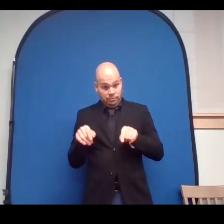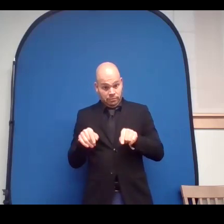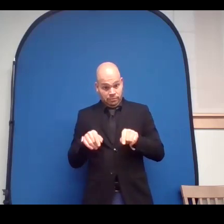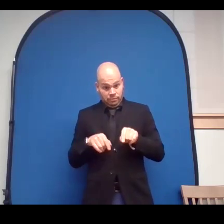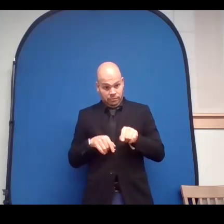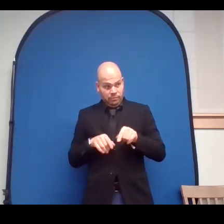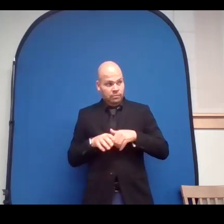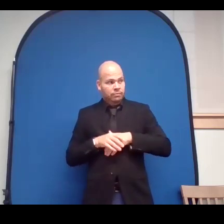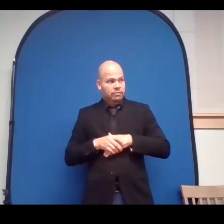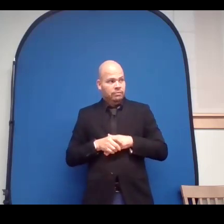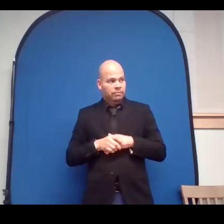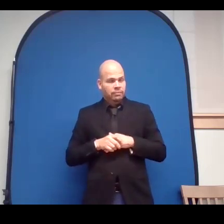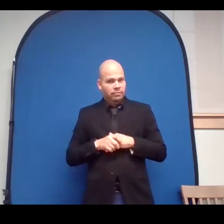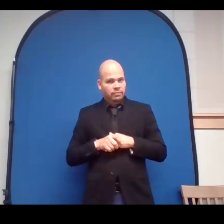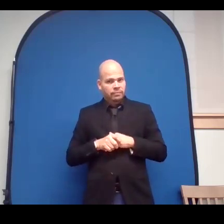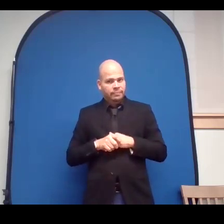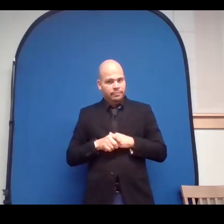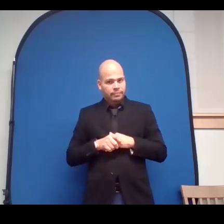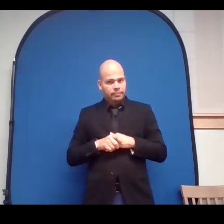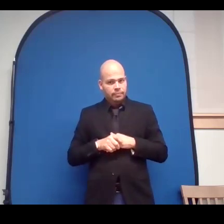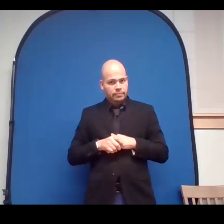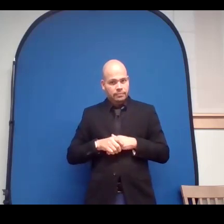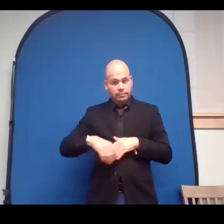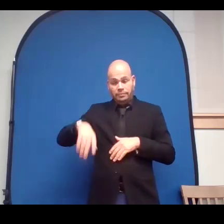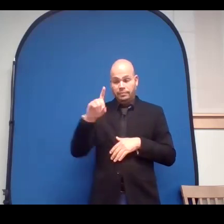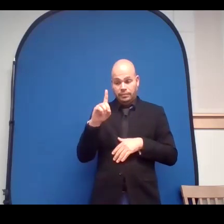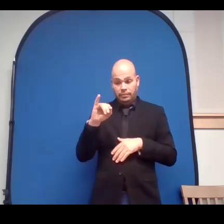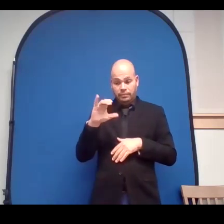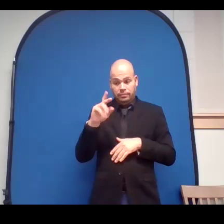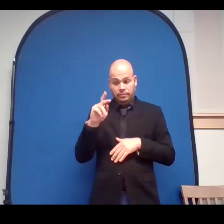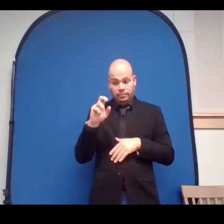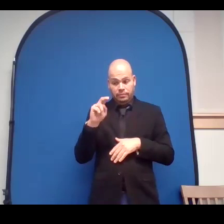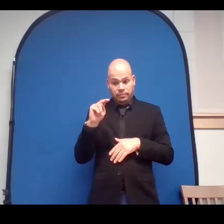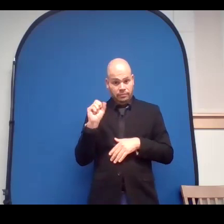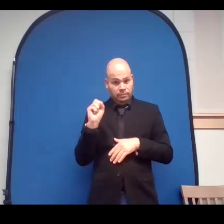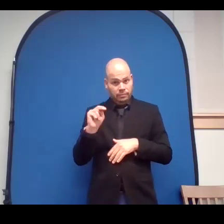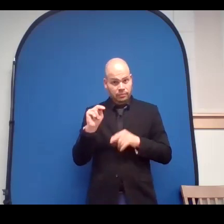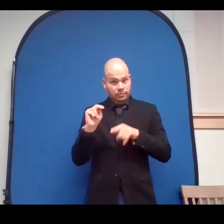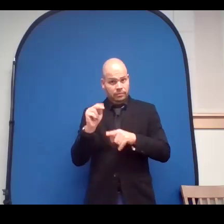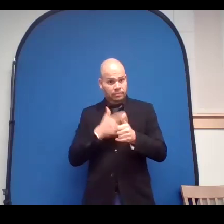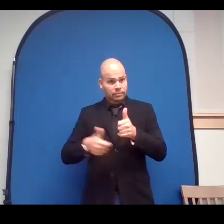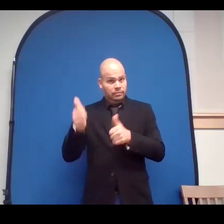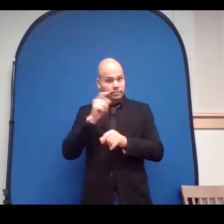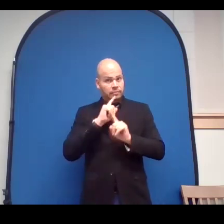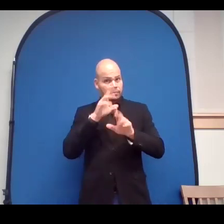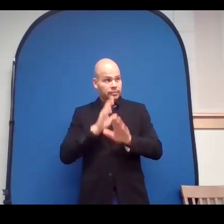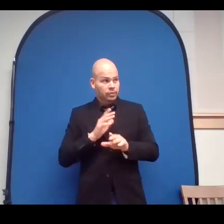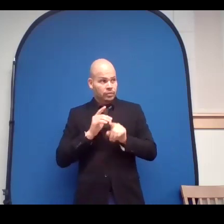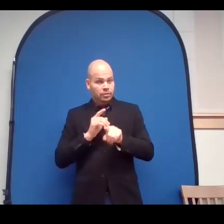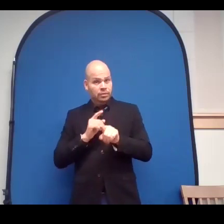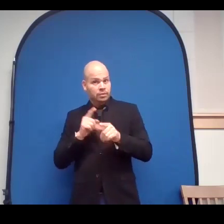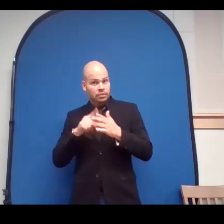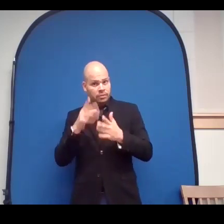Writer, meaning Dickinson, spoke with patient's commander after admission and relayed concerns about